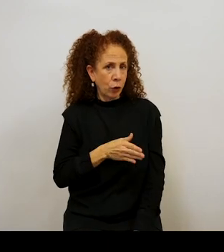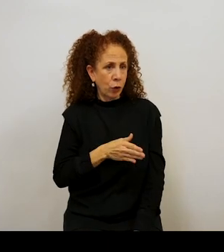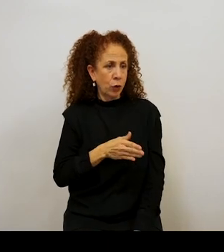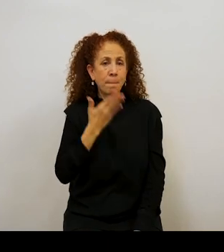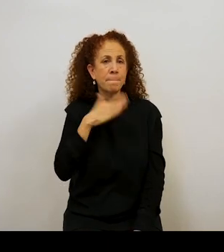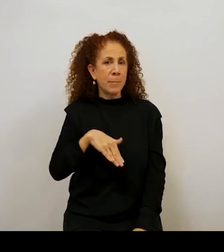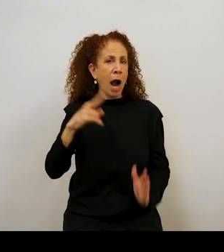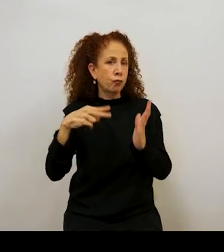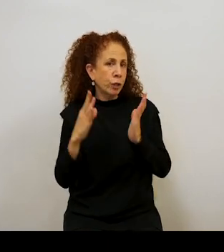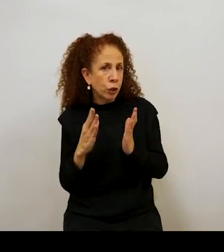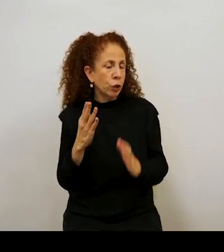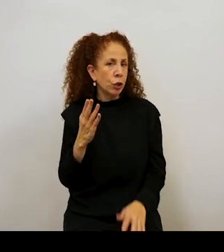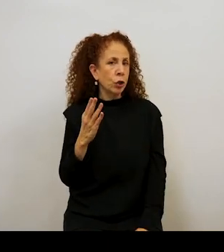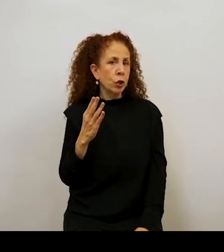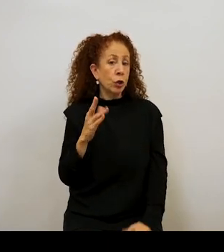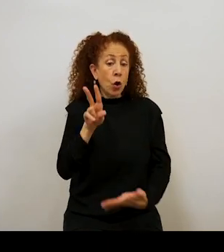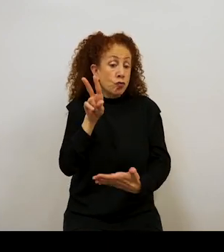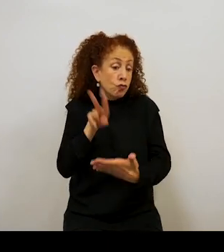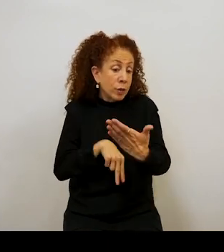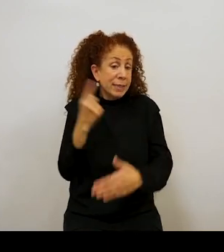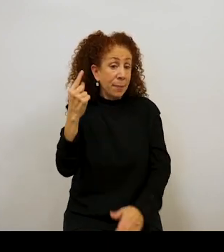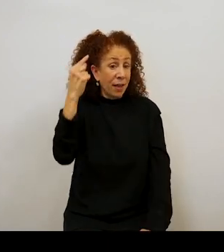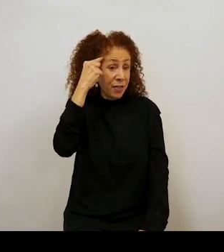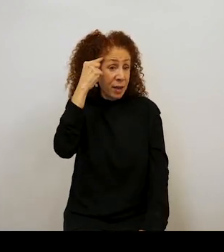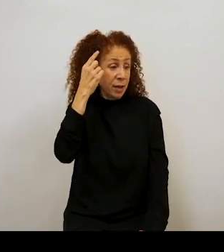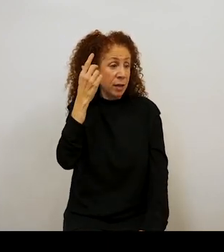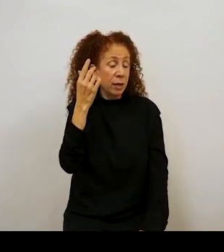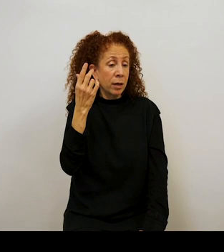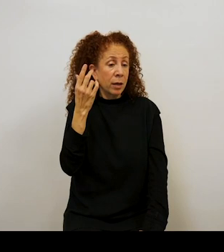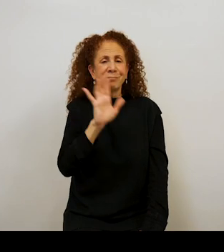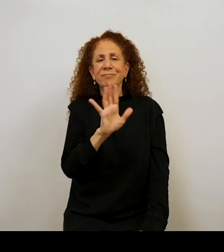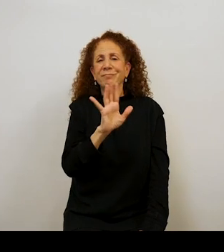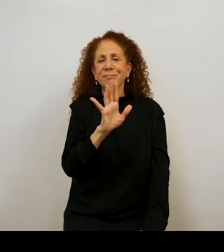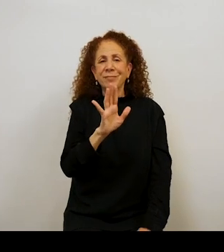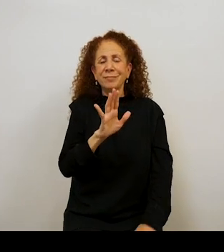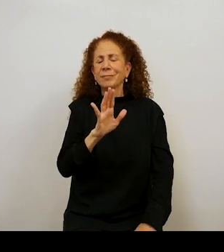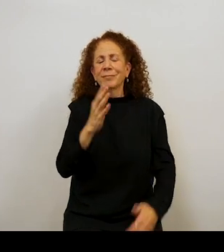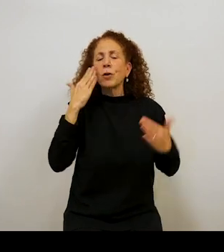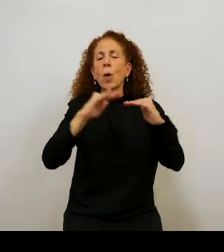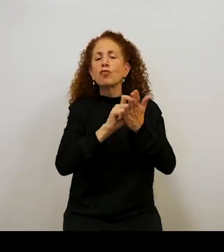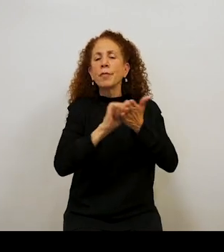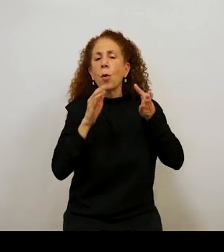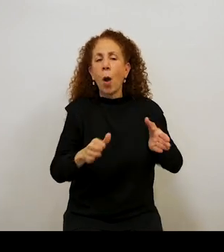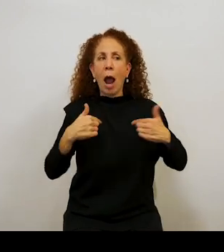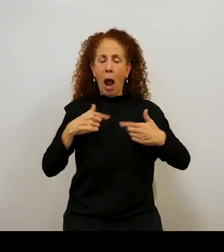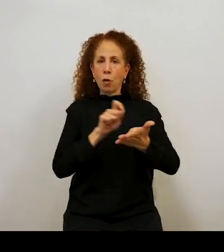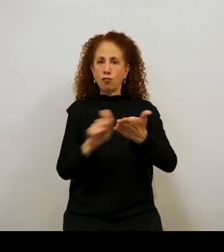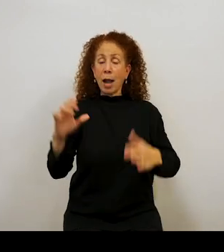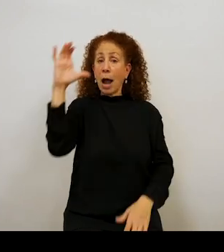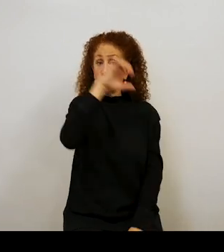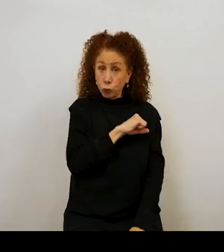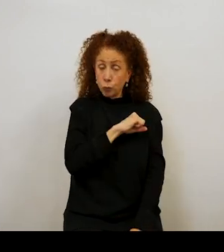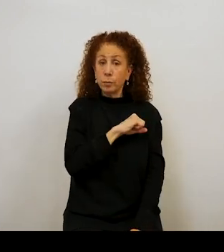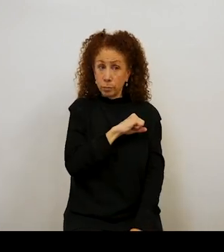bad readers, that they're going to read a novel and think this is the world. That's not how, I wouldn't know how to write that. I write assuming,